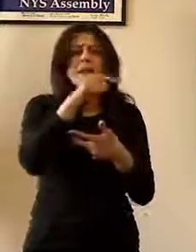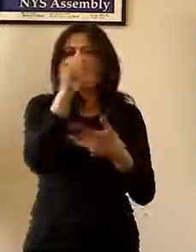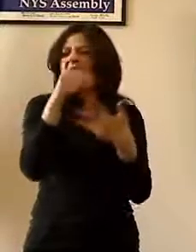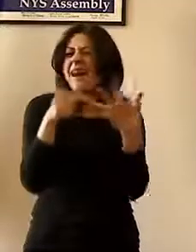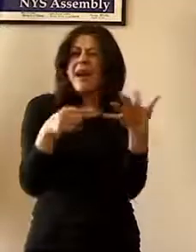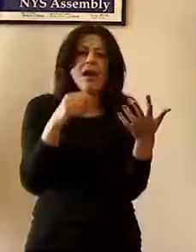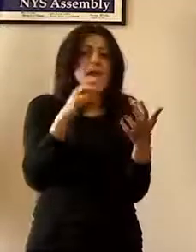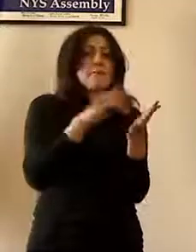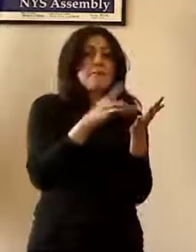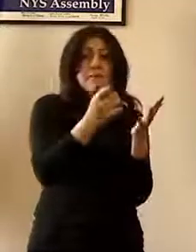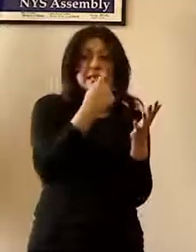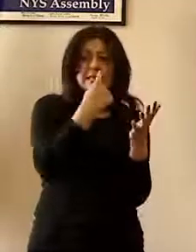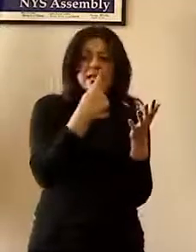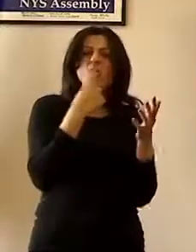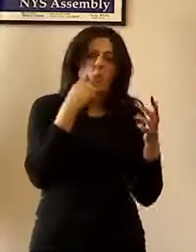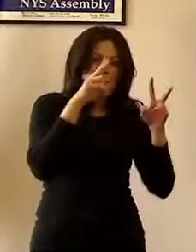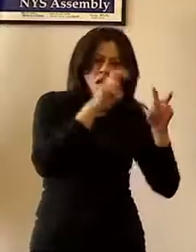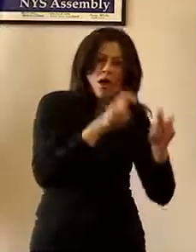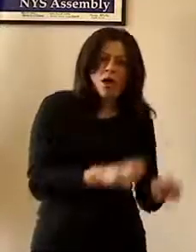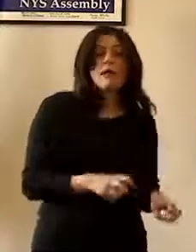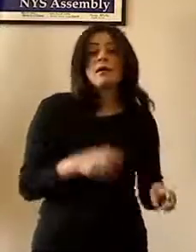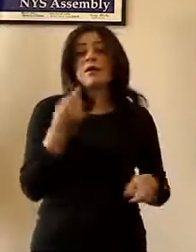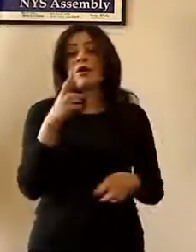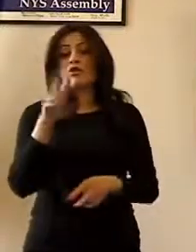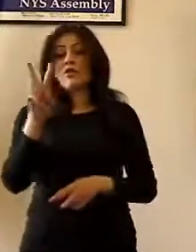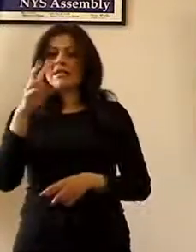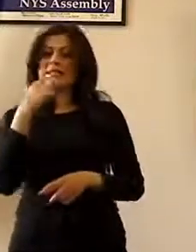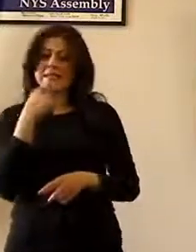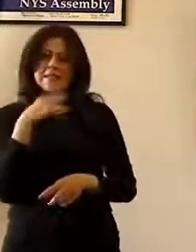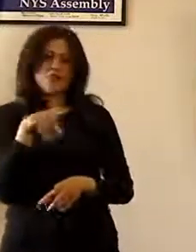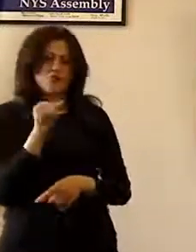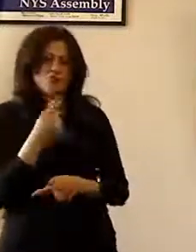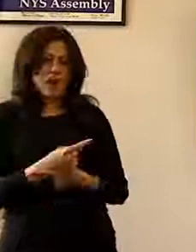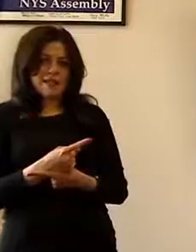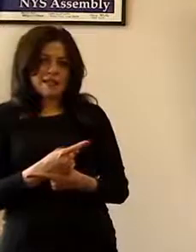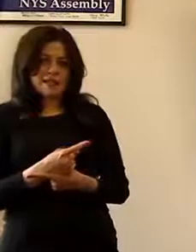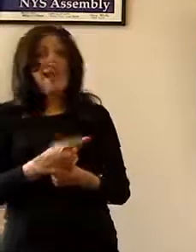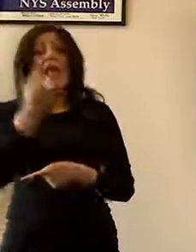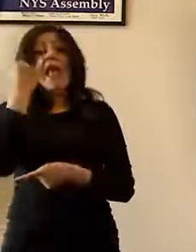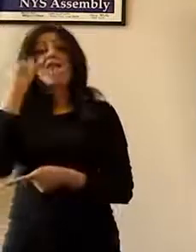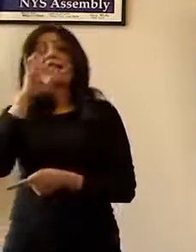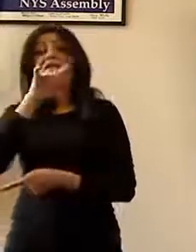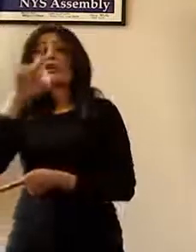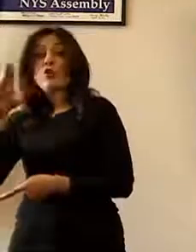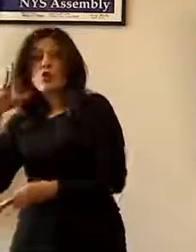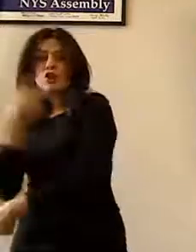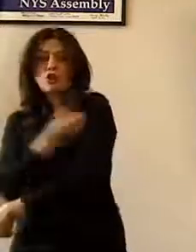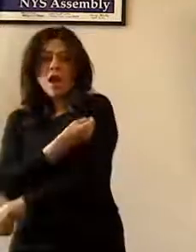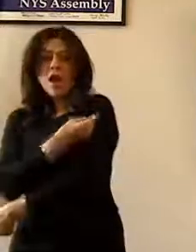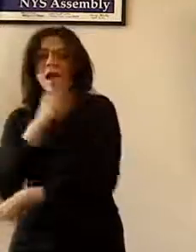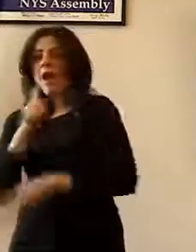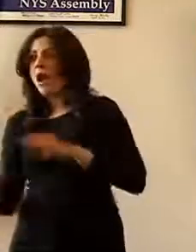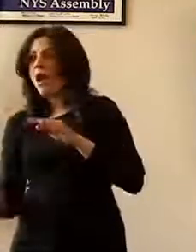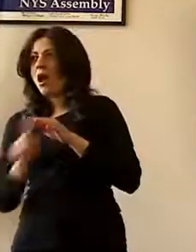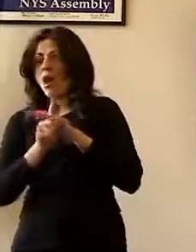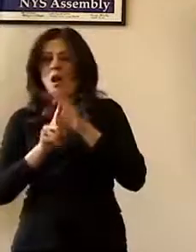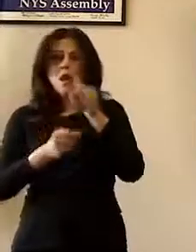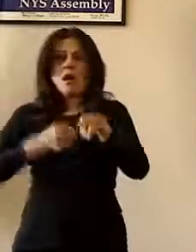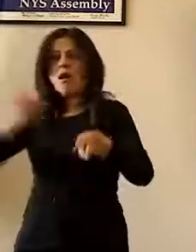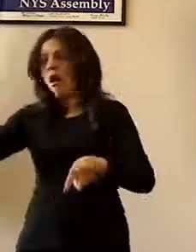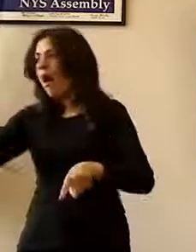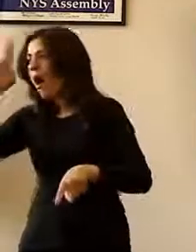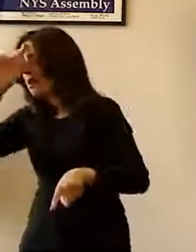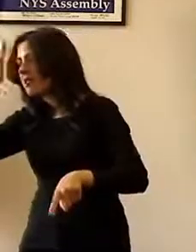taking or prescribed. Is that correct? That is absolutely correct. Meaning, if I get a flu shot and I have a severe reaction or end up in the